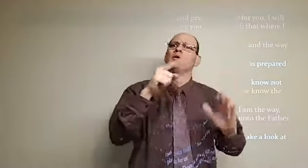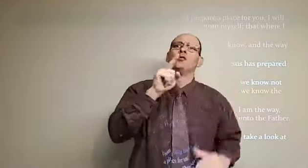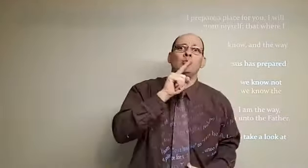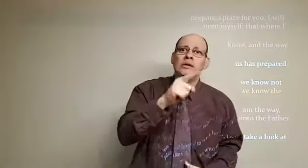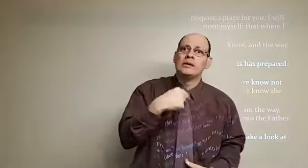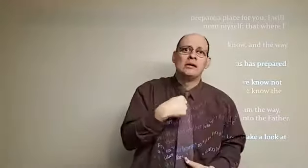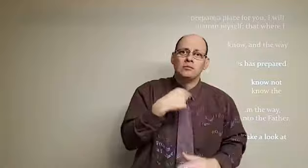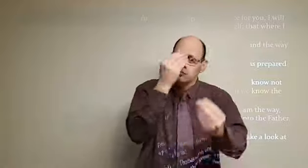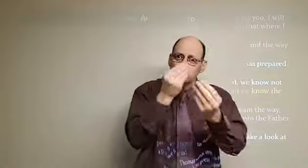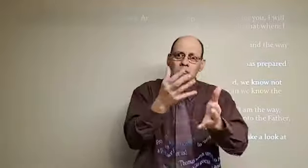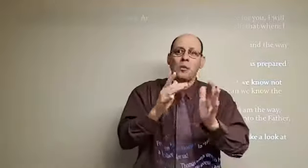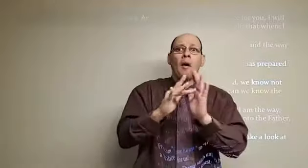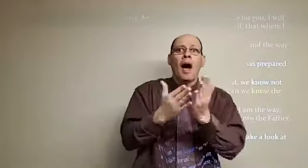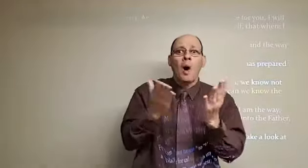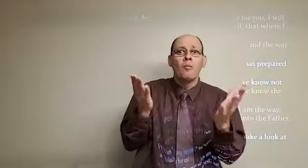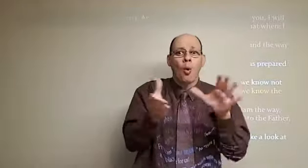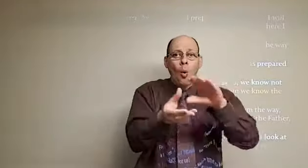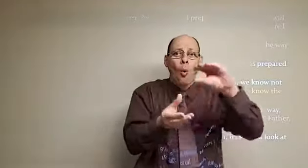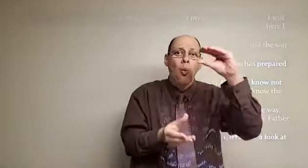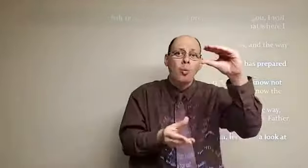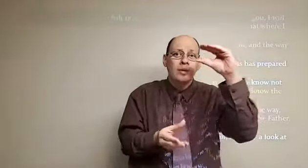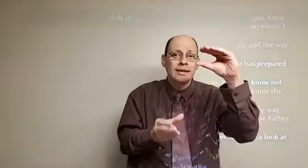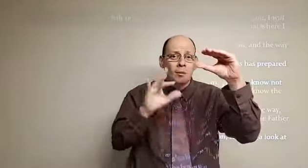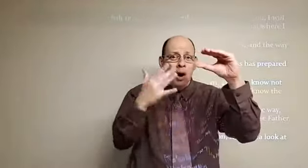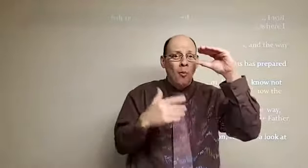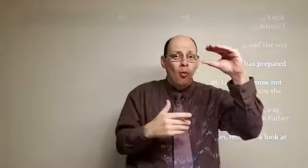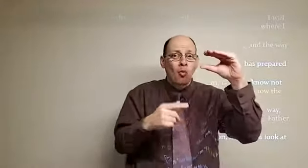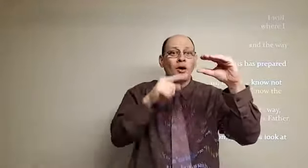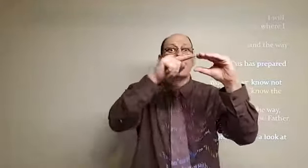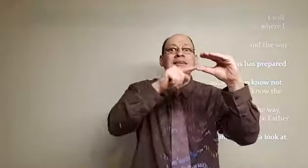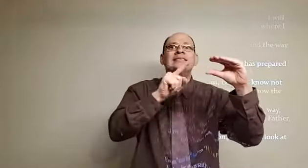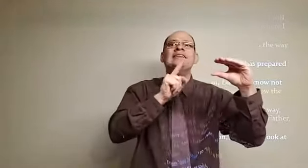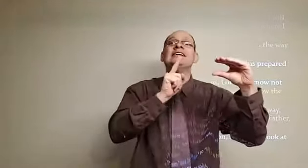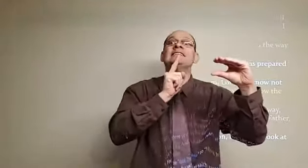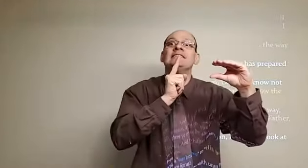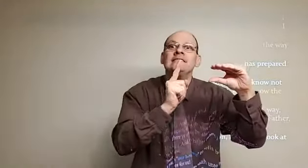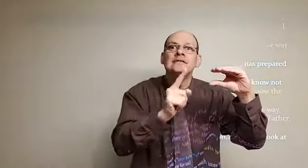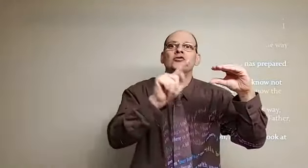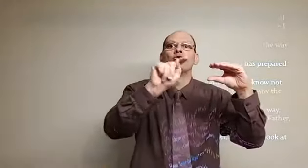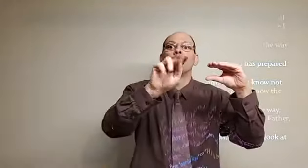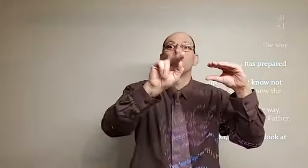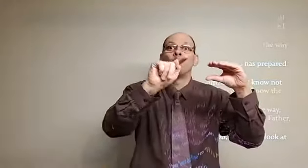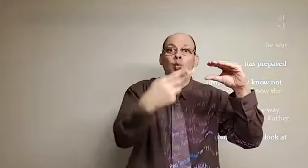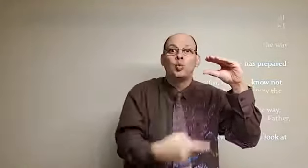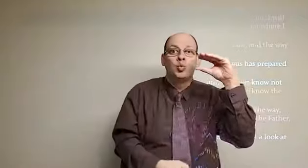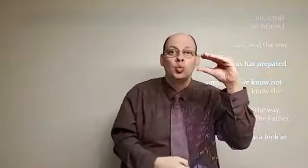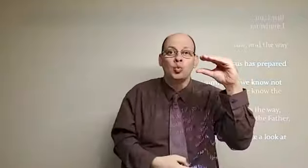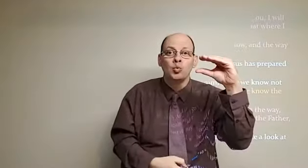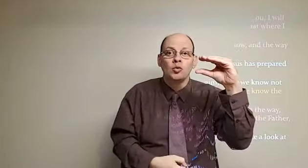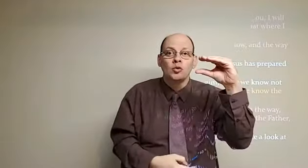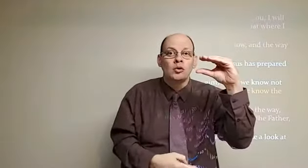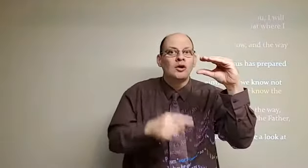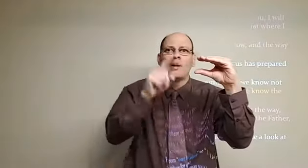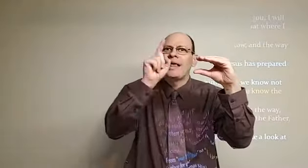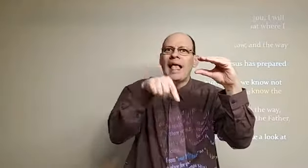around to explain that but I'm telling you the Bible in itself the whole thing is the truth